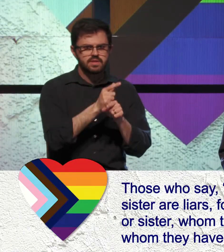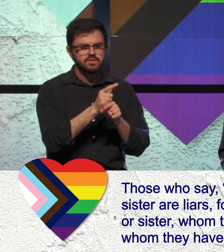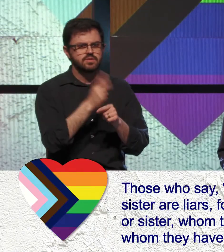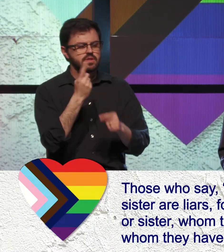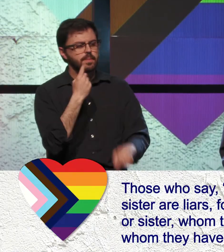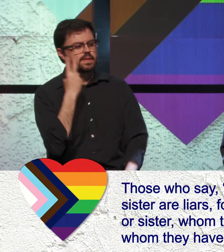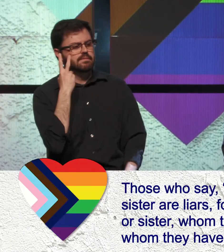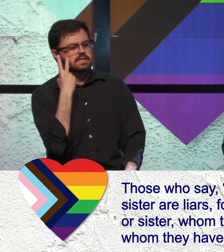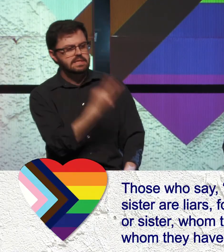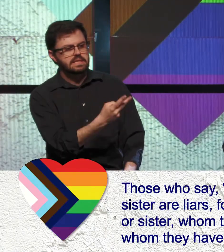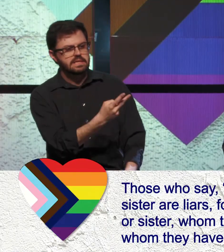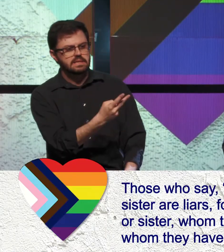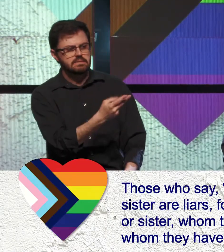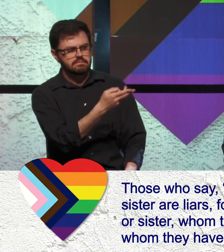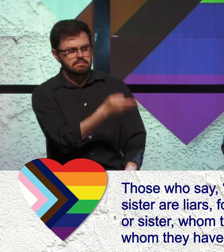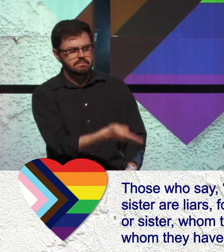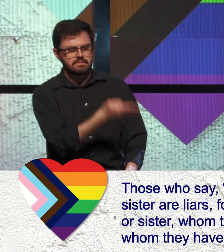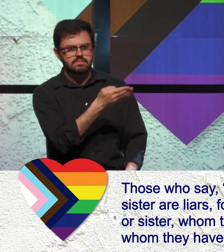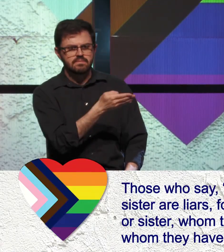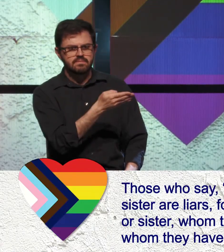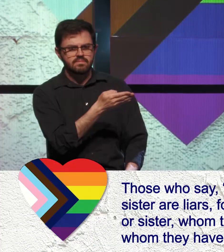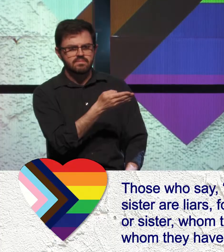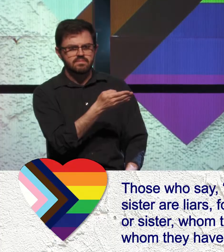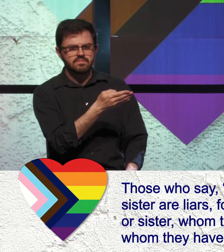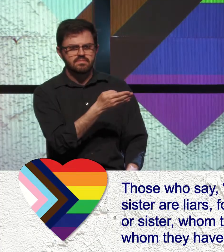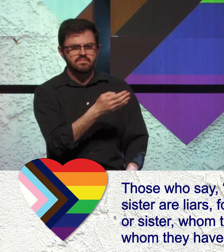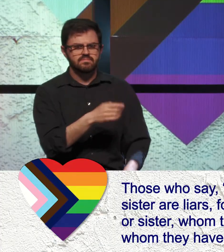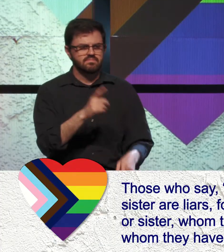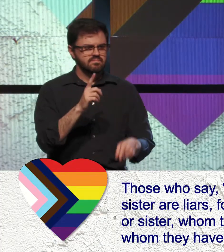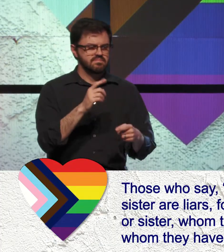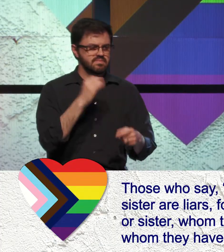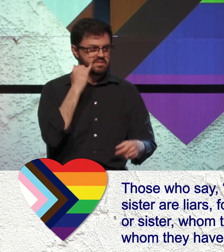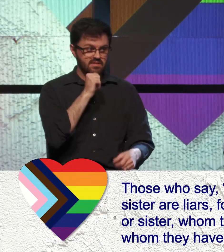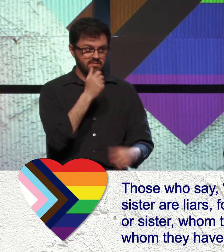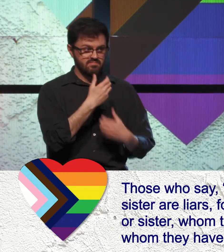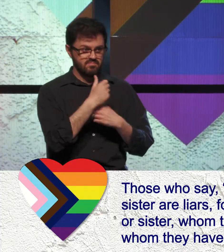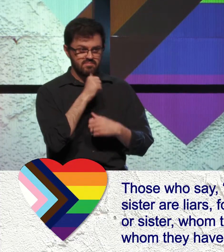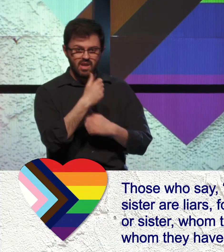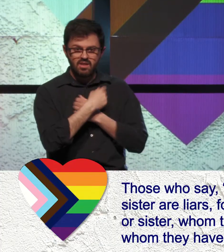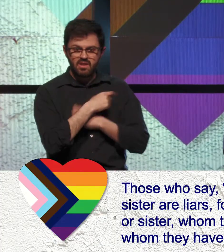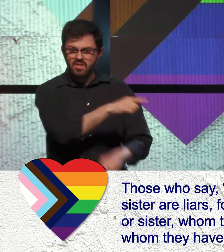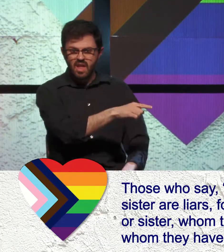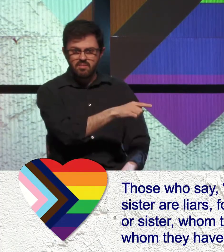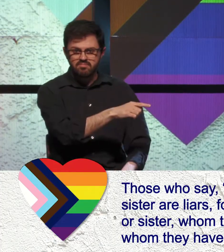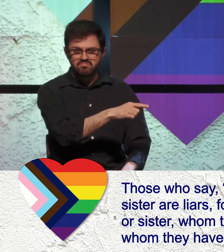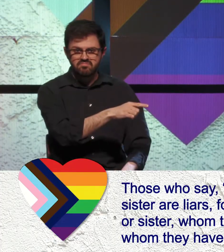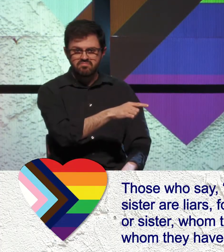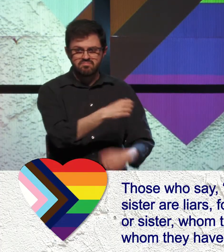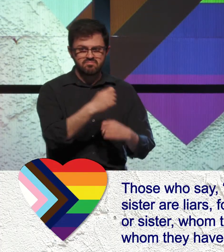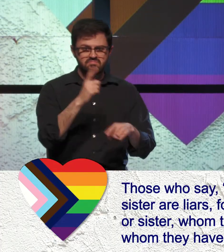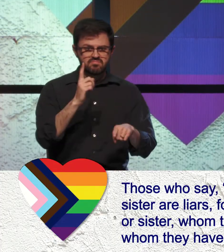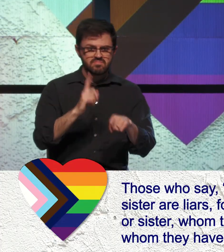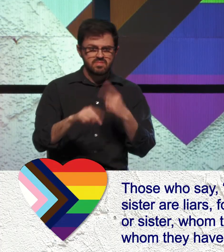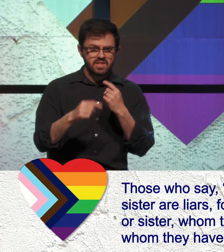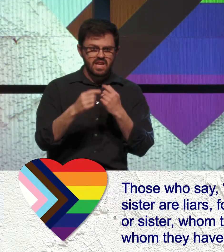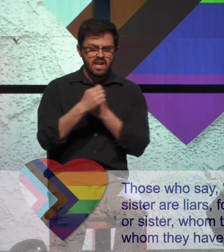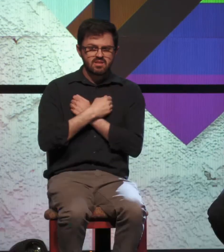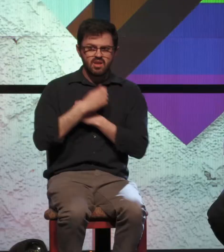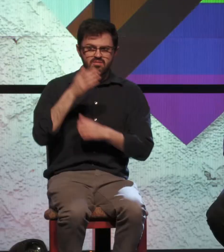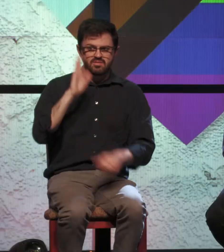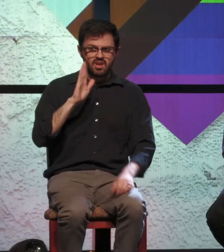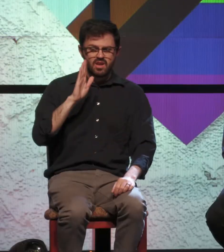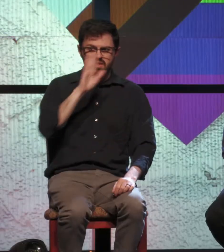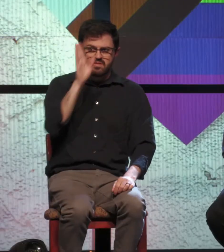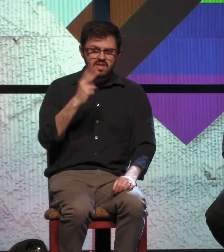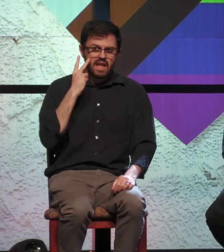cannot love God whom they have not seen. And I know what you're thinking. I know what you're thinking. You're going, yeah, but Ryan, that